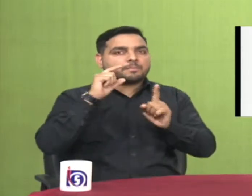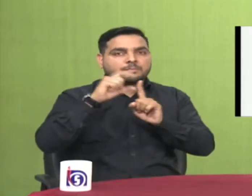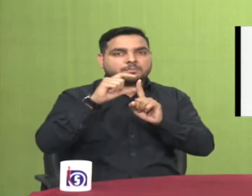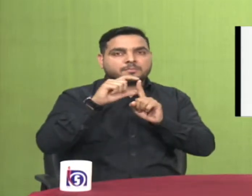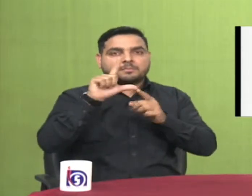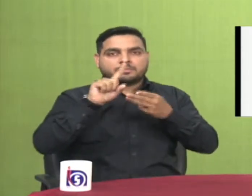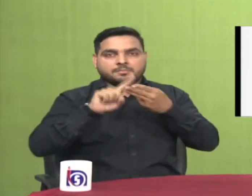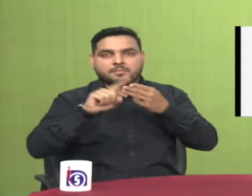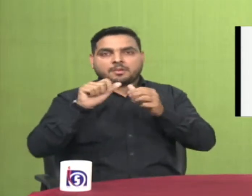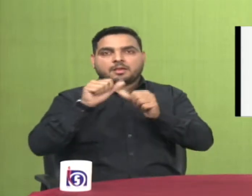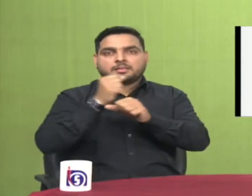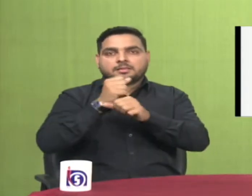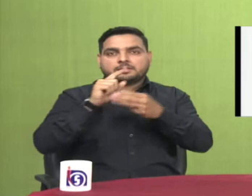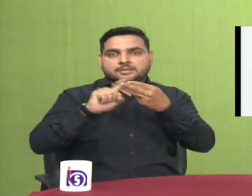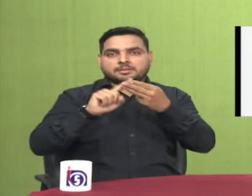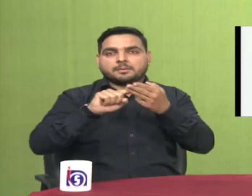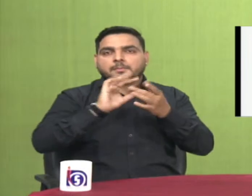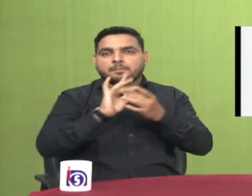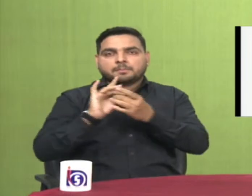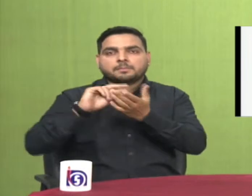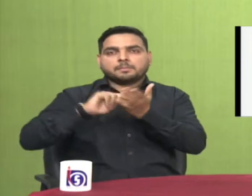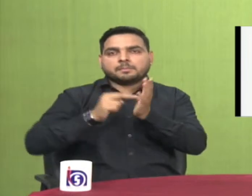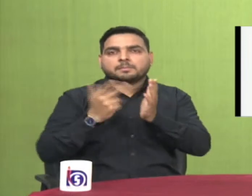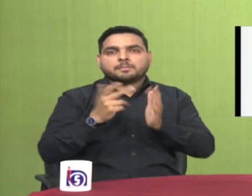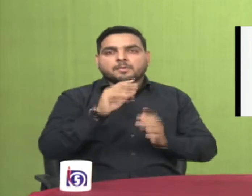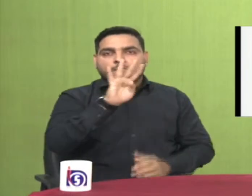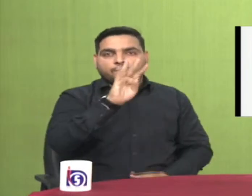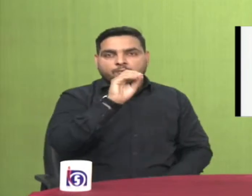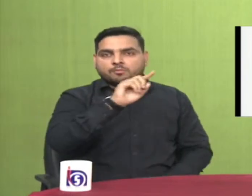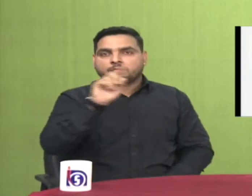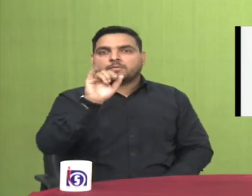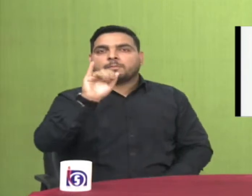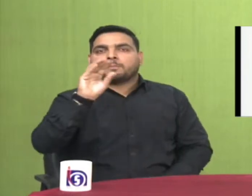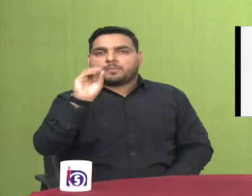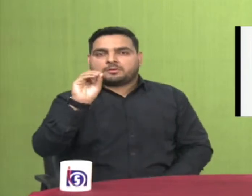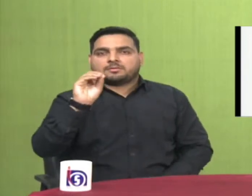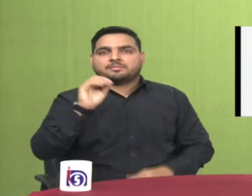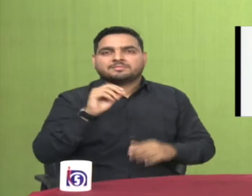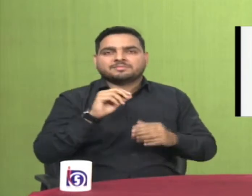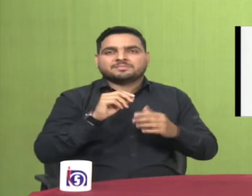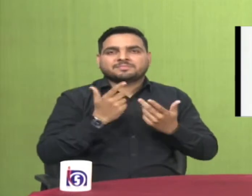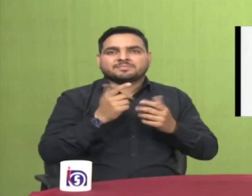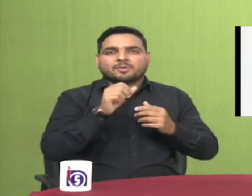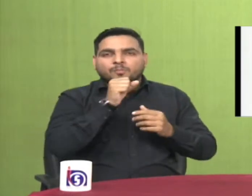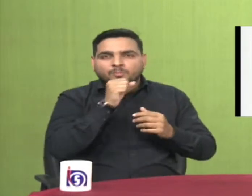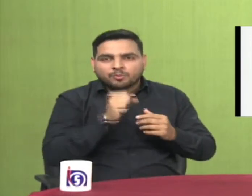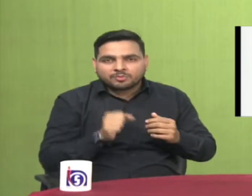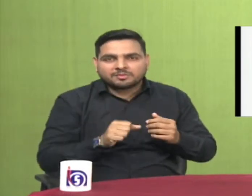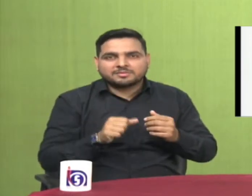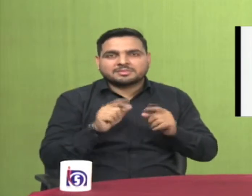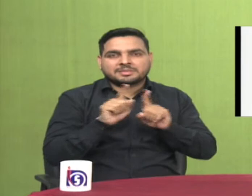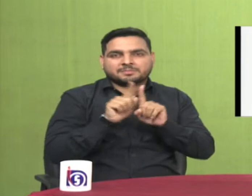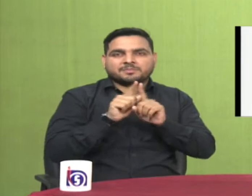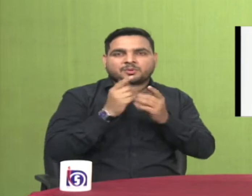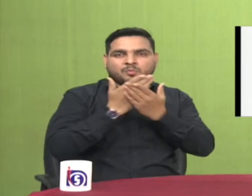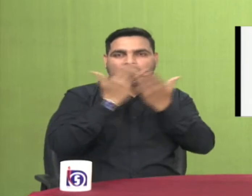Stage 8 is middle age, that is 40 years old to 60 years old, where they